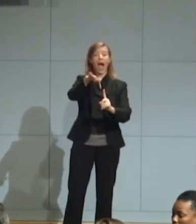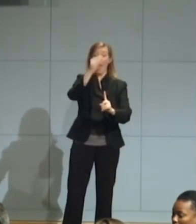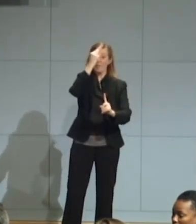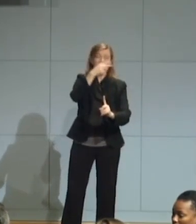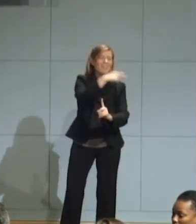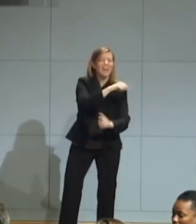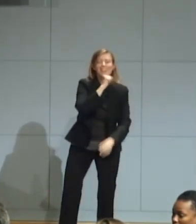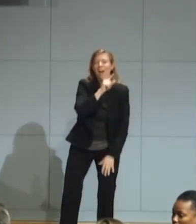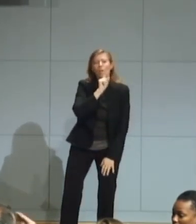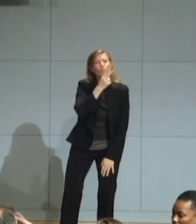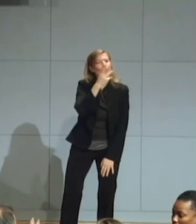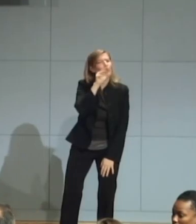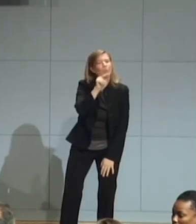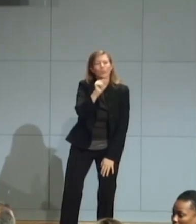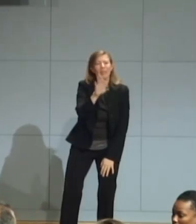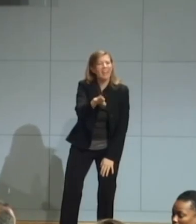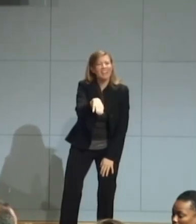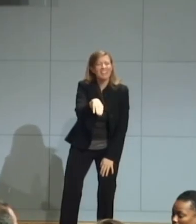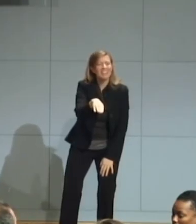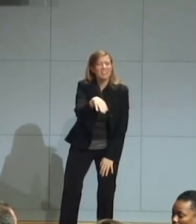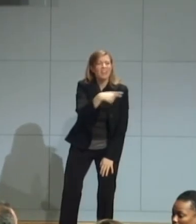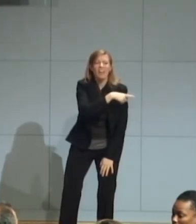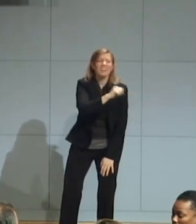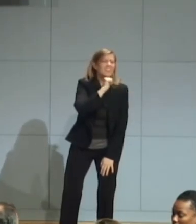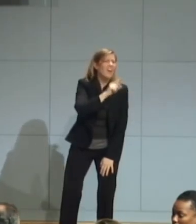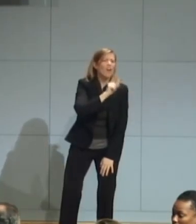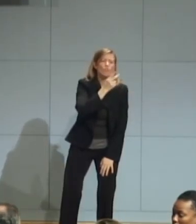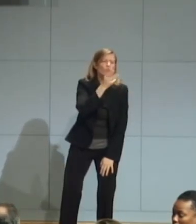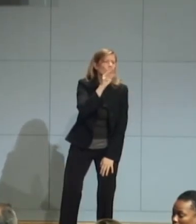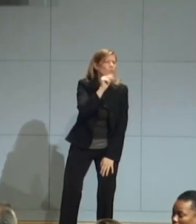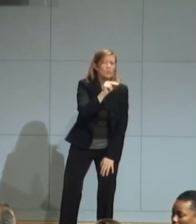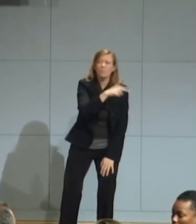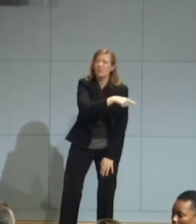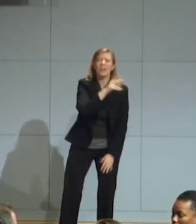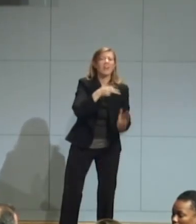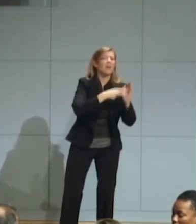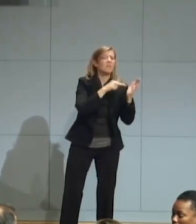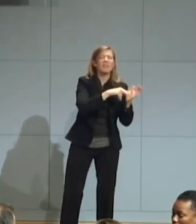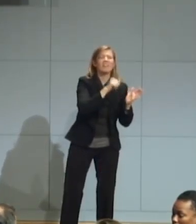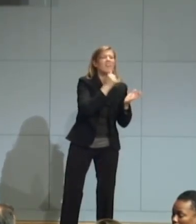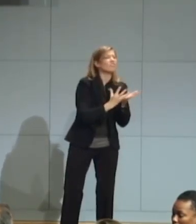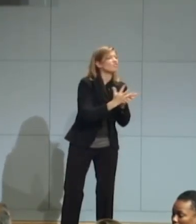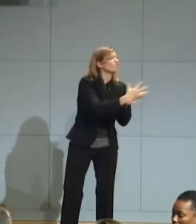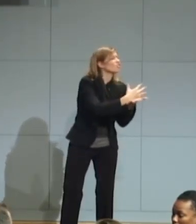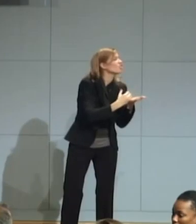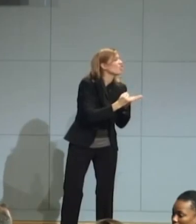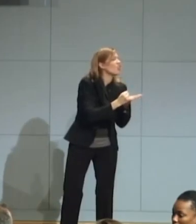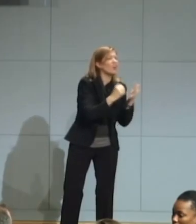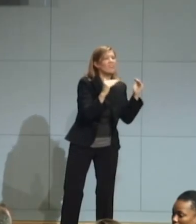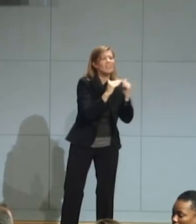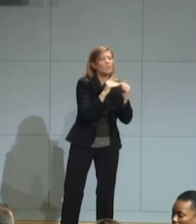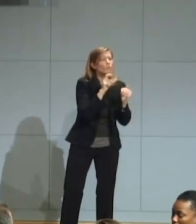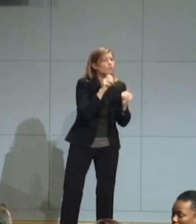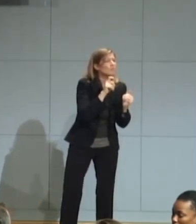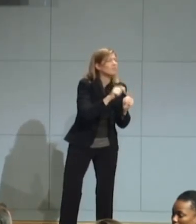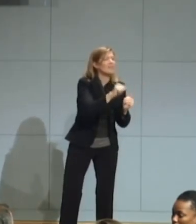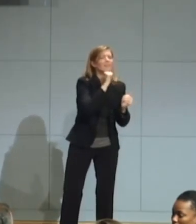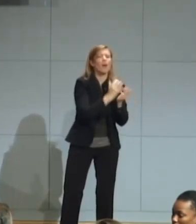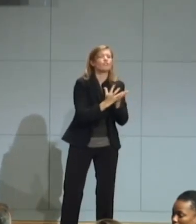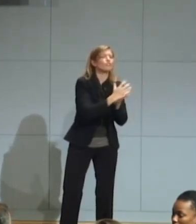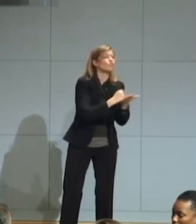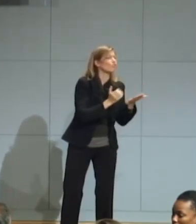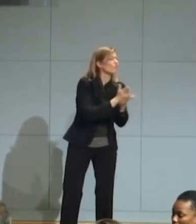one test and call that fair. If you want to give folks a standardized test and then evaluate them on it, you have